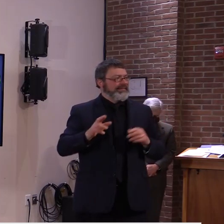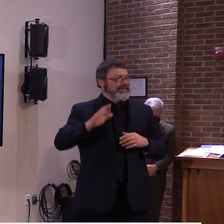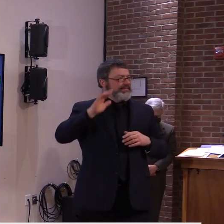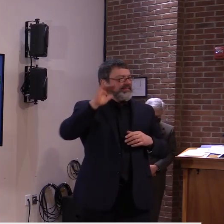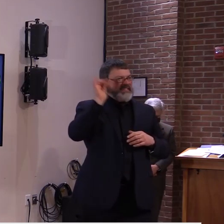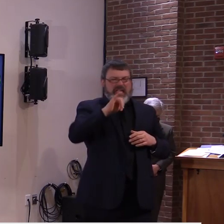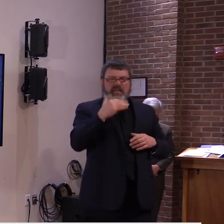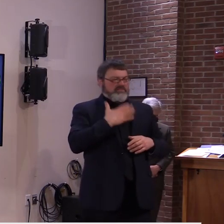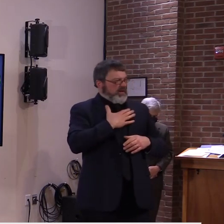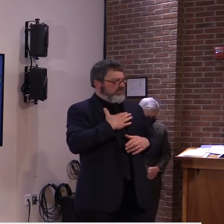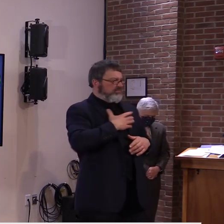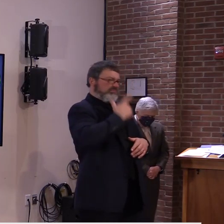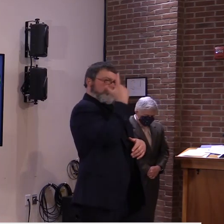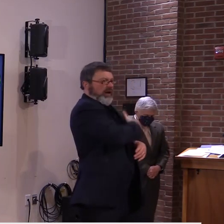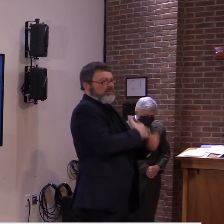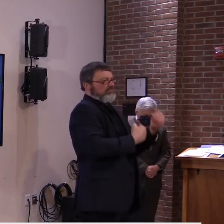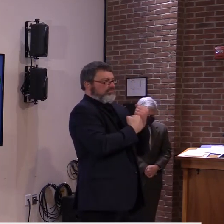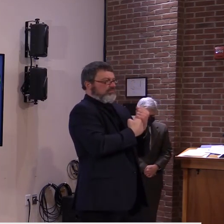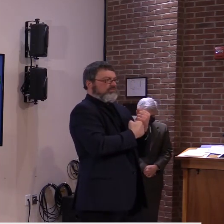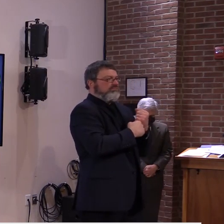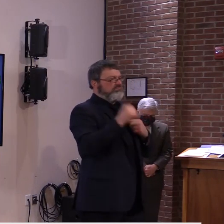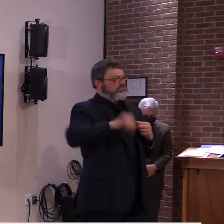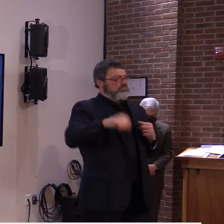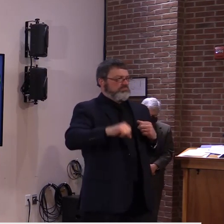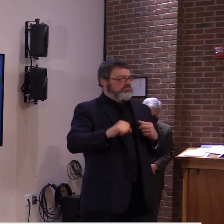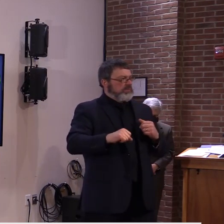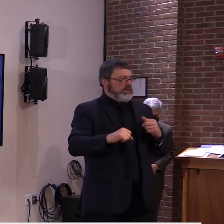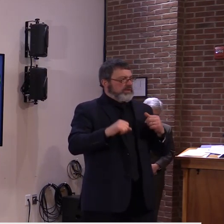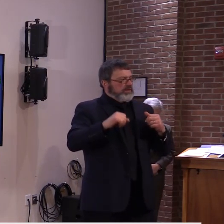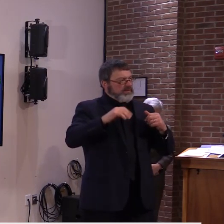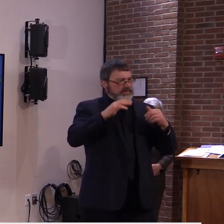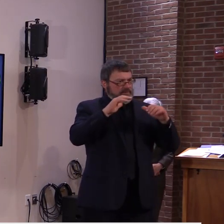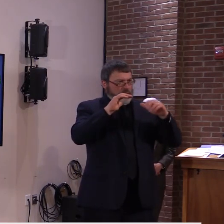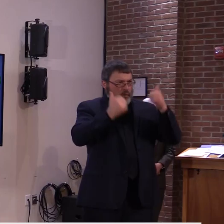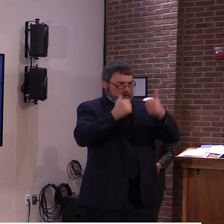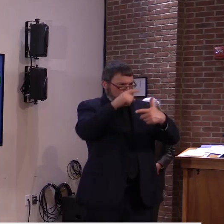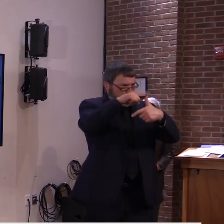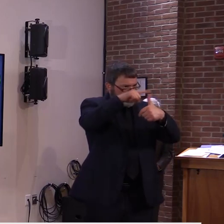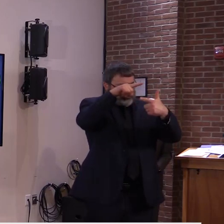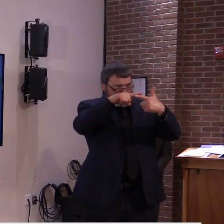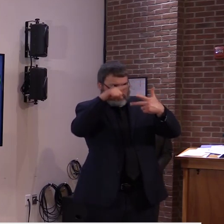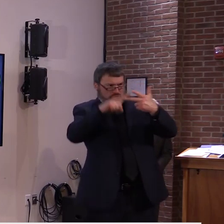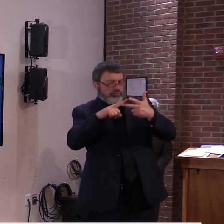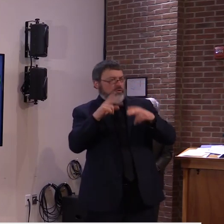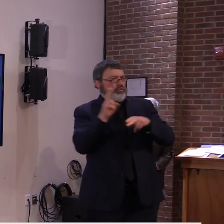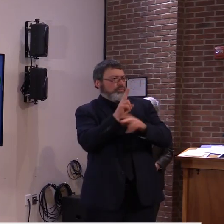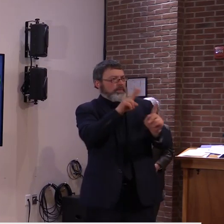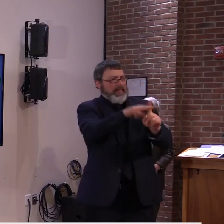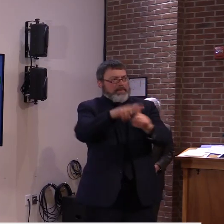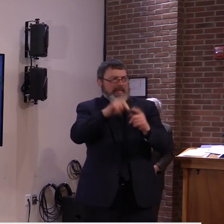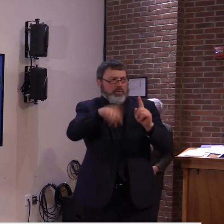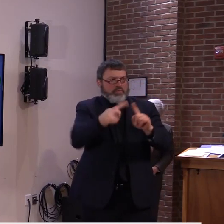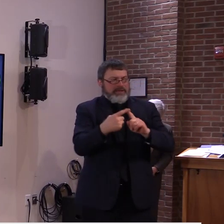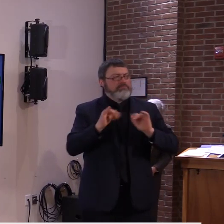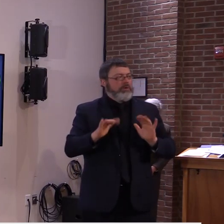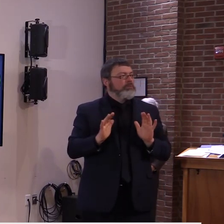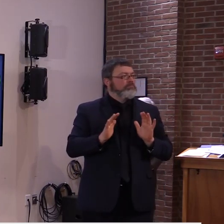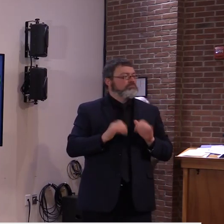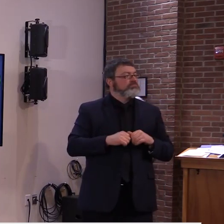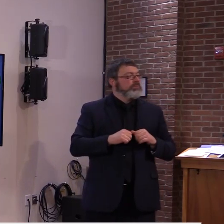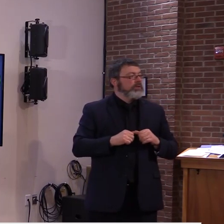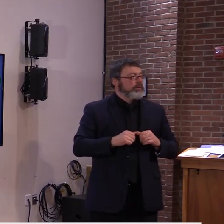testing all along. For the higher acuity skilled nursing facilities, daily antigen testing for